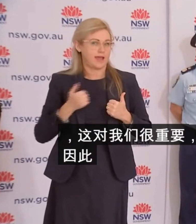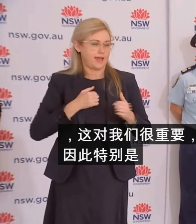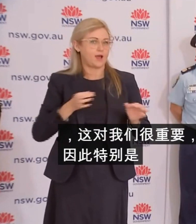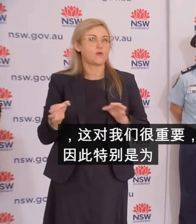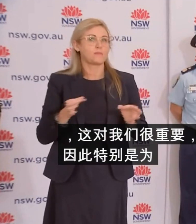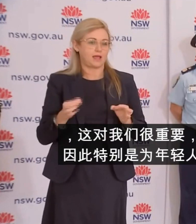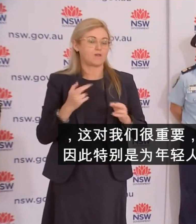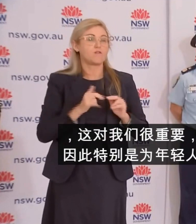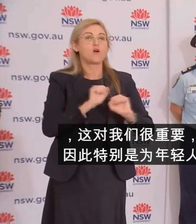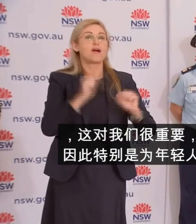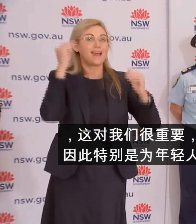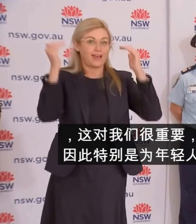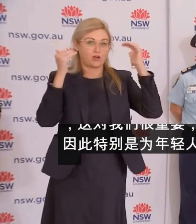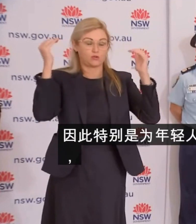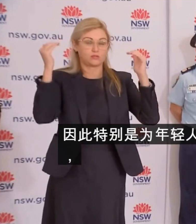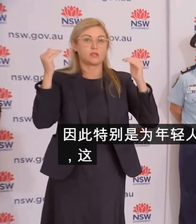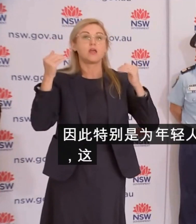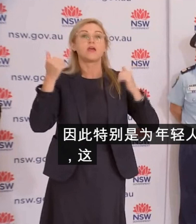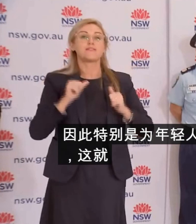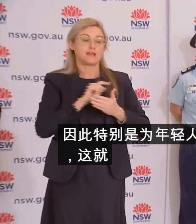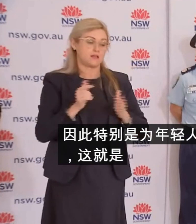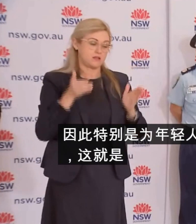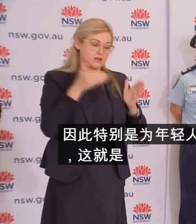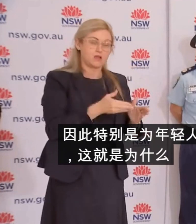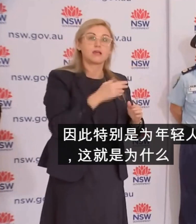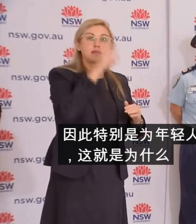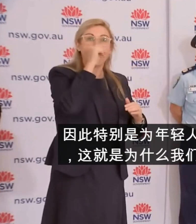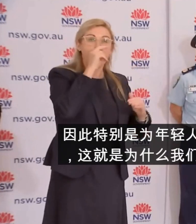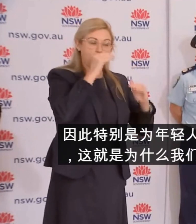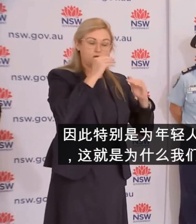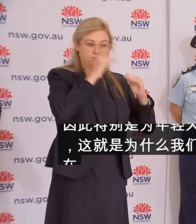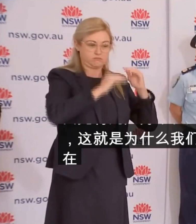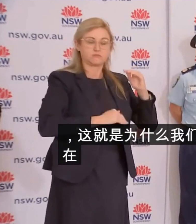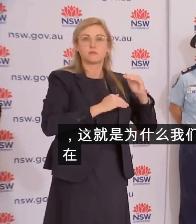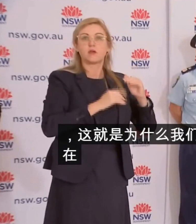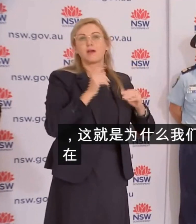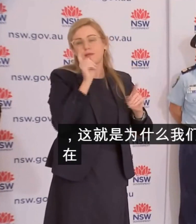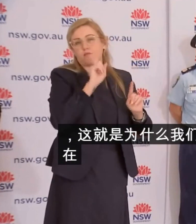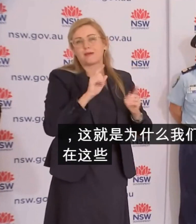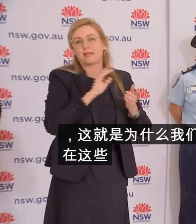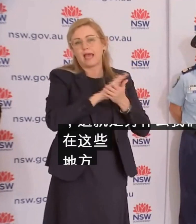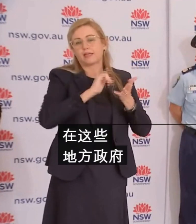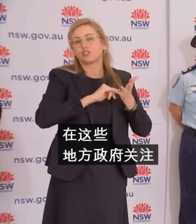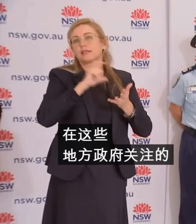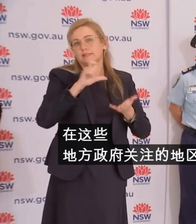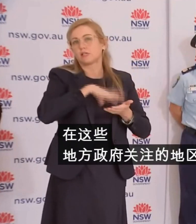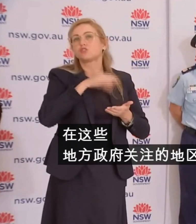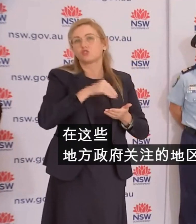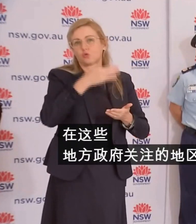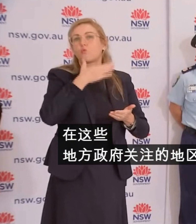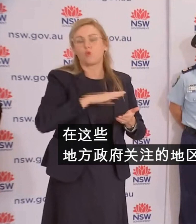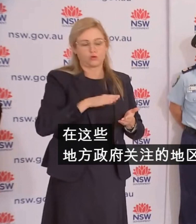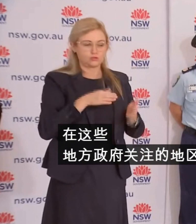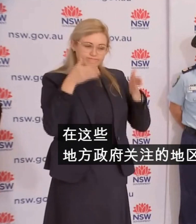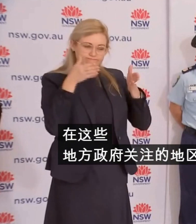therefore, to in particular vaccinate younger people, which is why we are targeting HSC students throughout those local government areas of